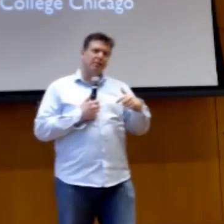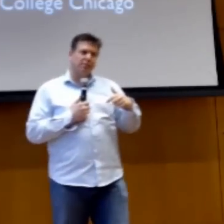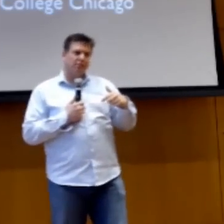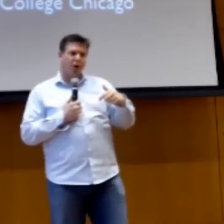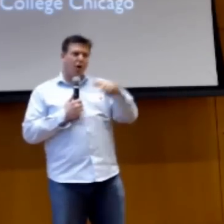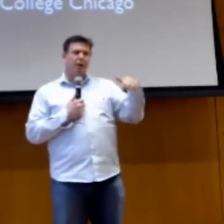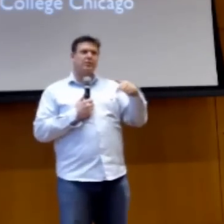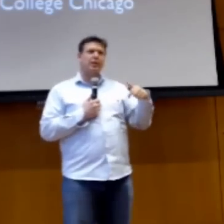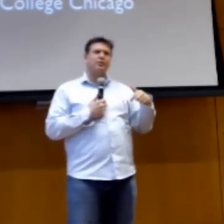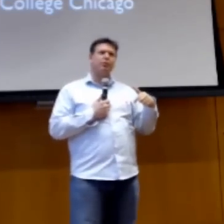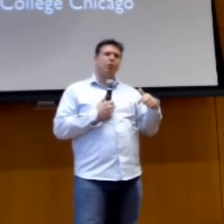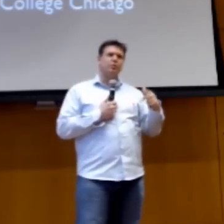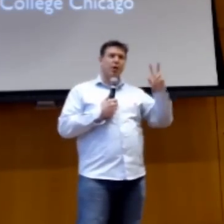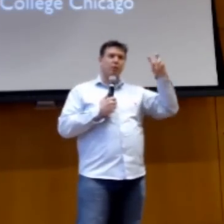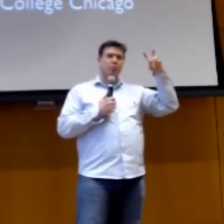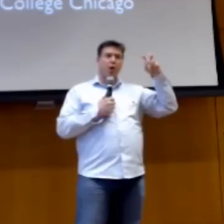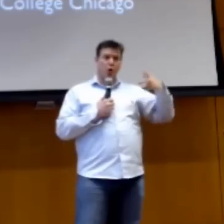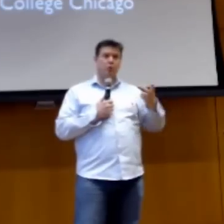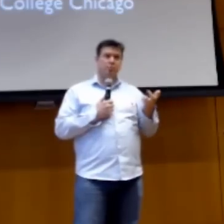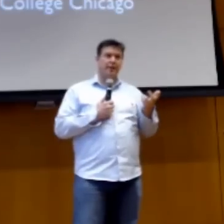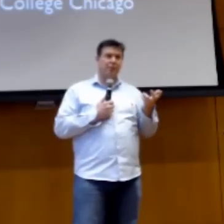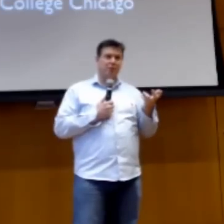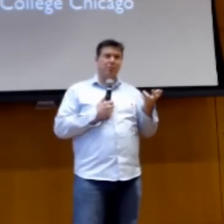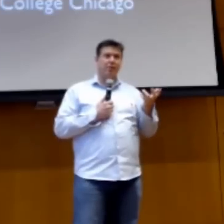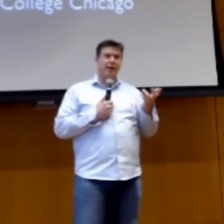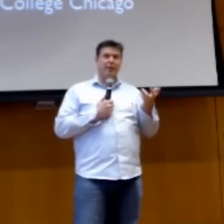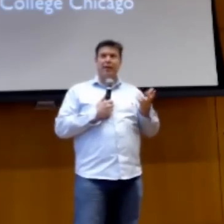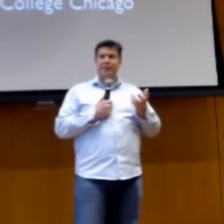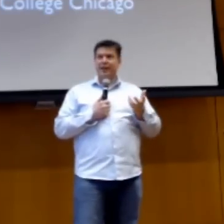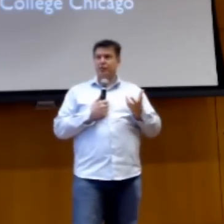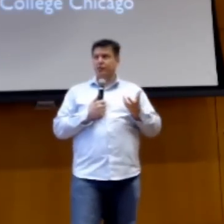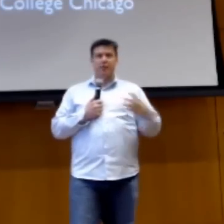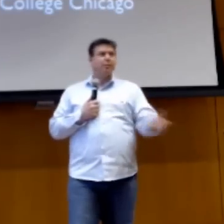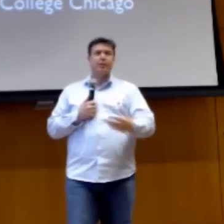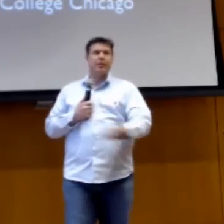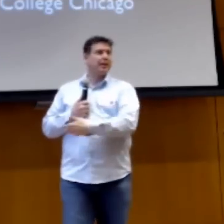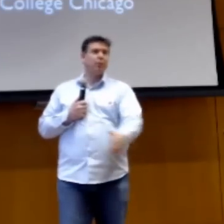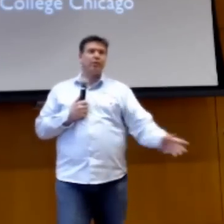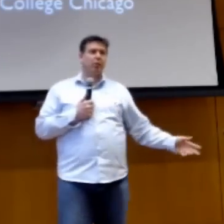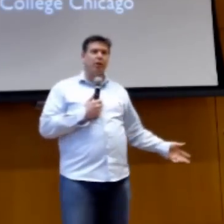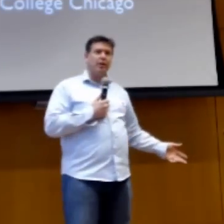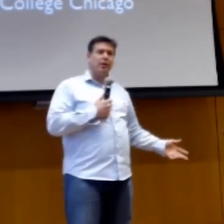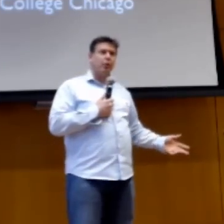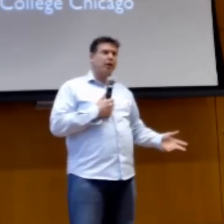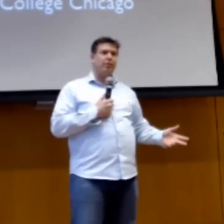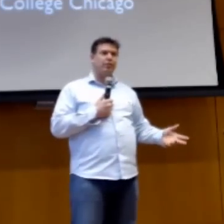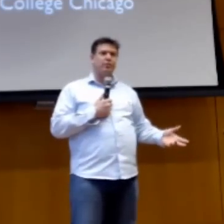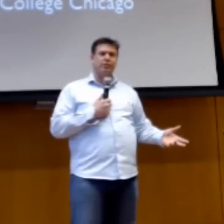all lexicalized forms are owned by deaf people? And then they can just implement them anywhere they want, whenever they're using